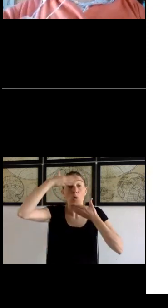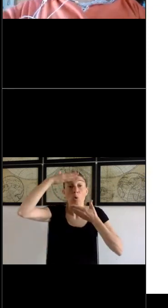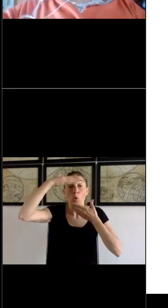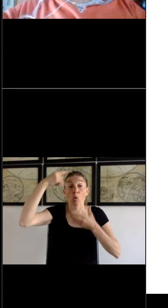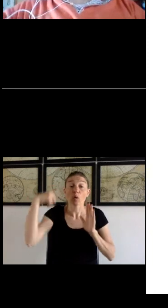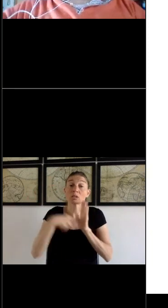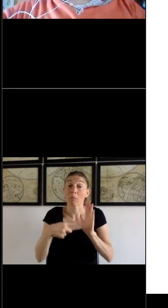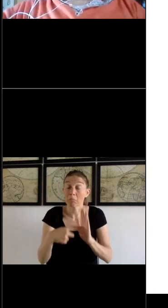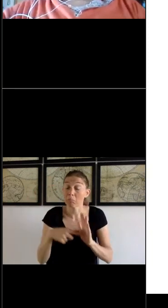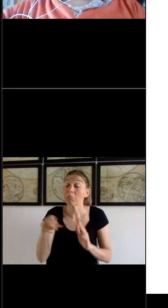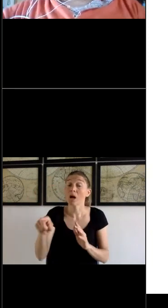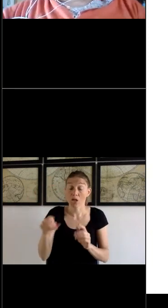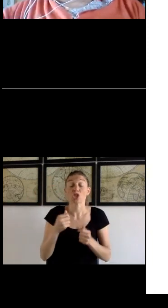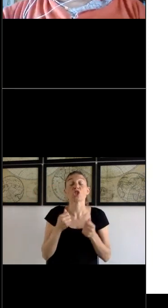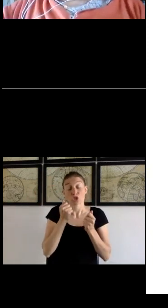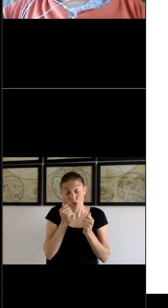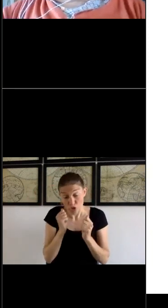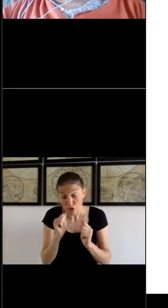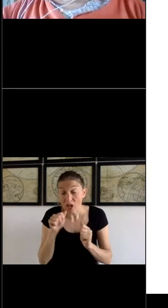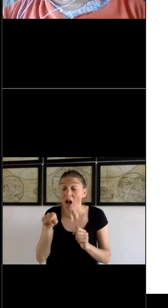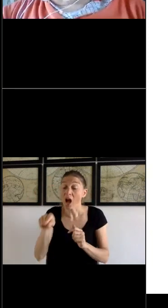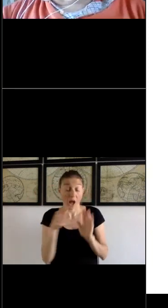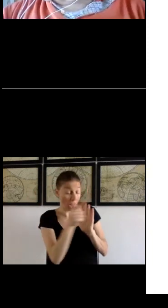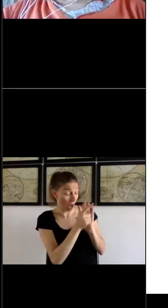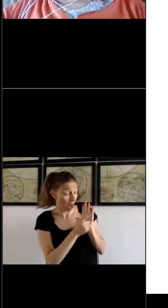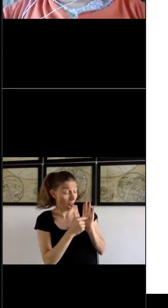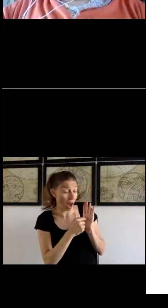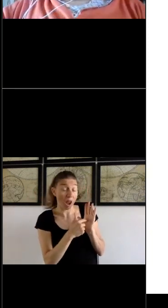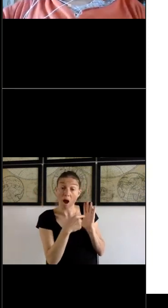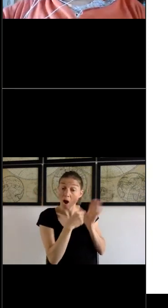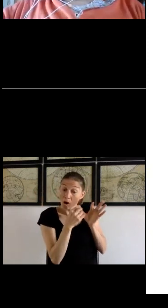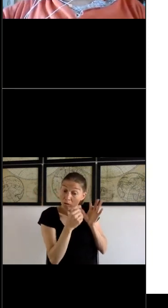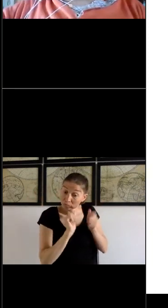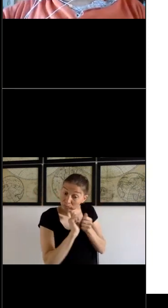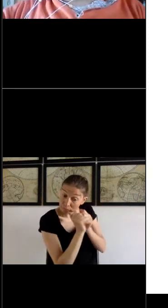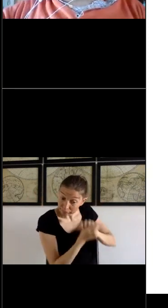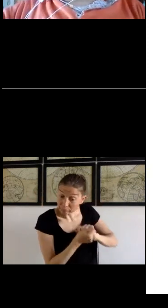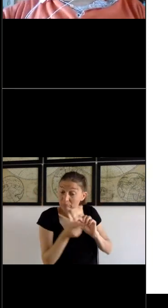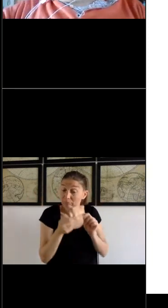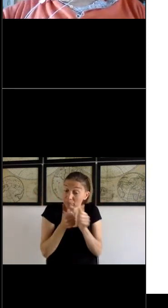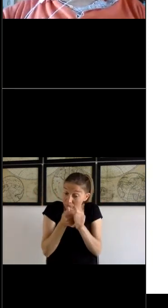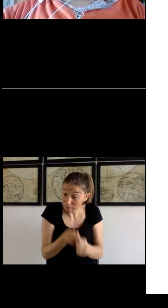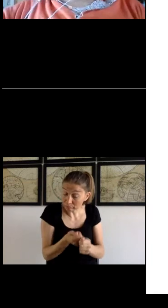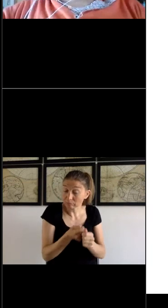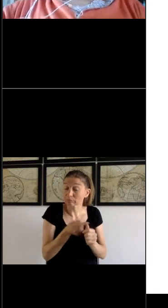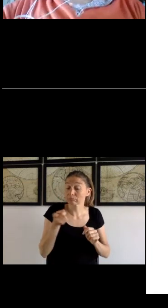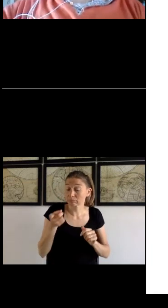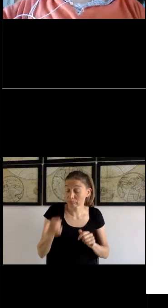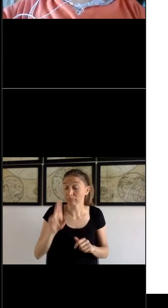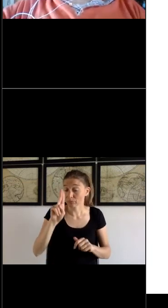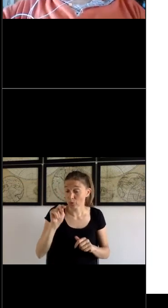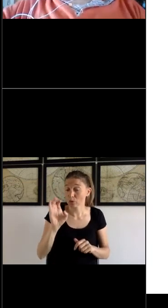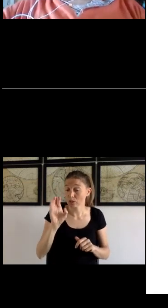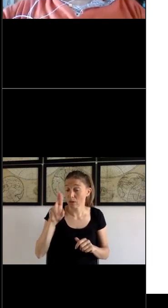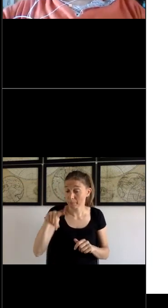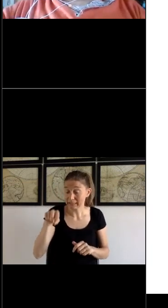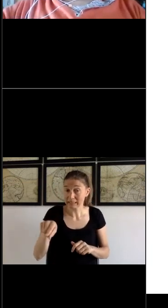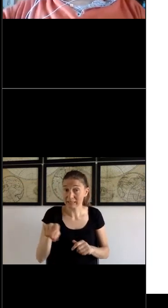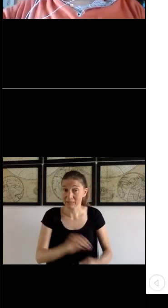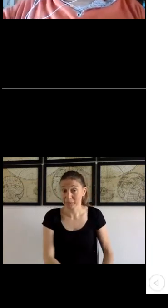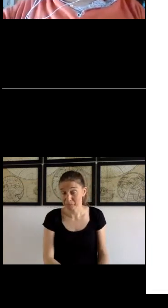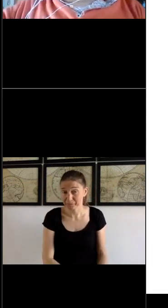country try to identify new form of assessment. For that, I think, and thank you for your listen